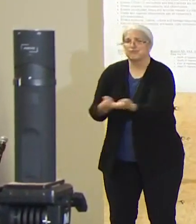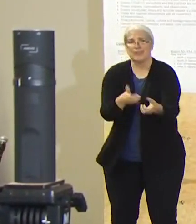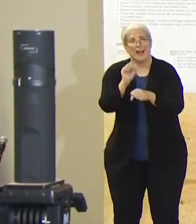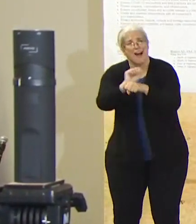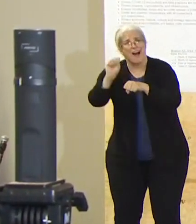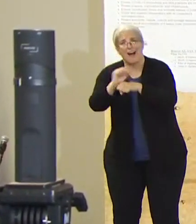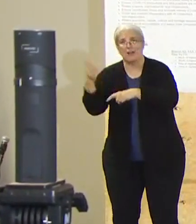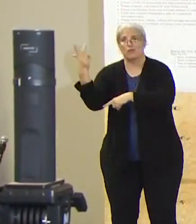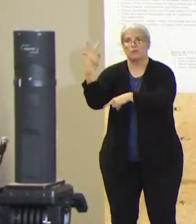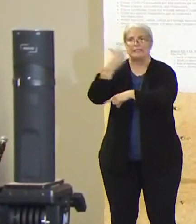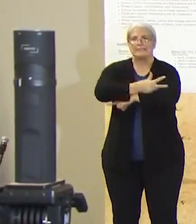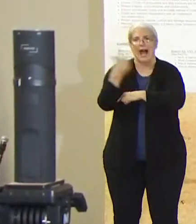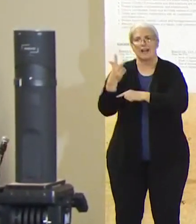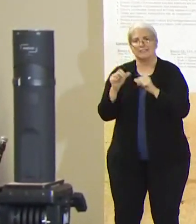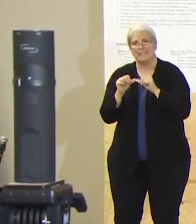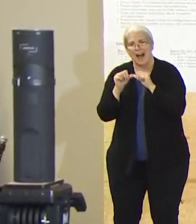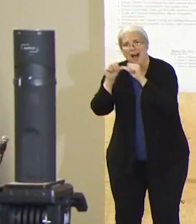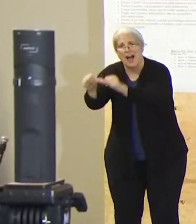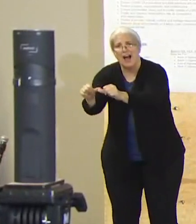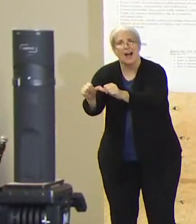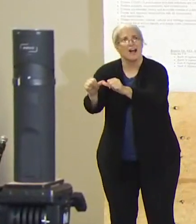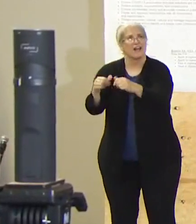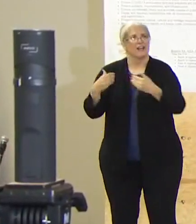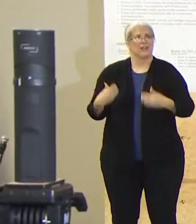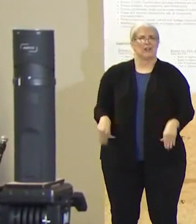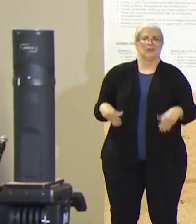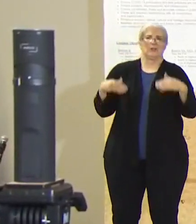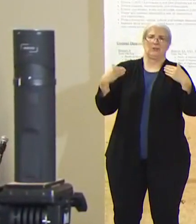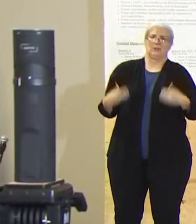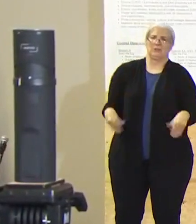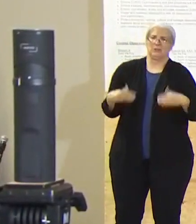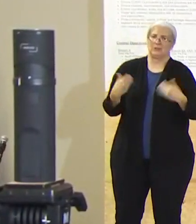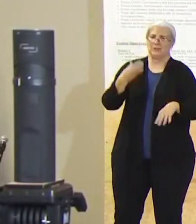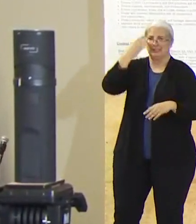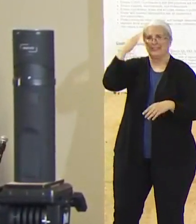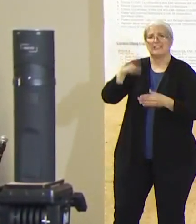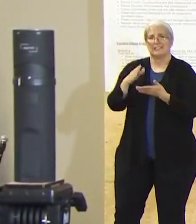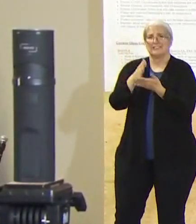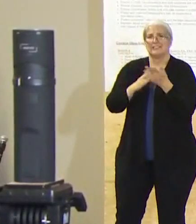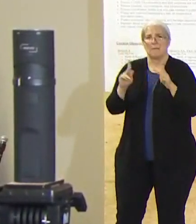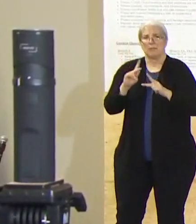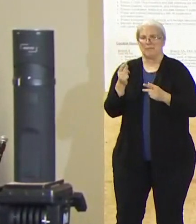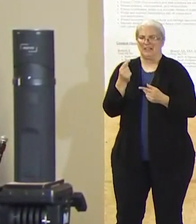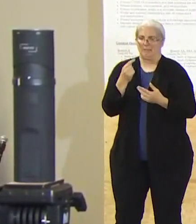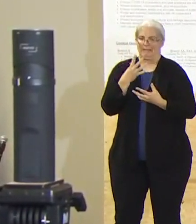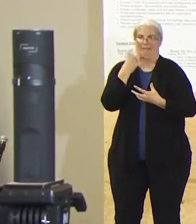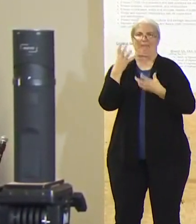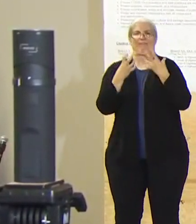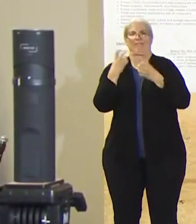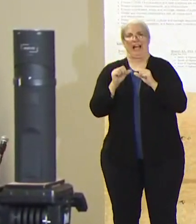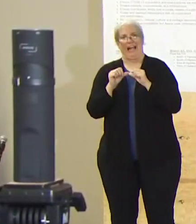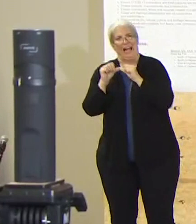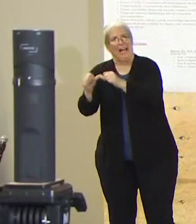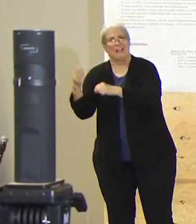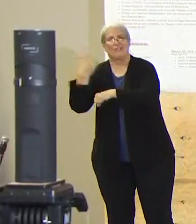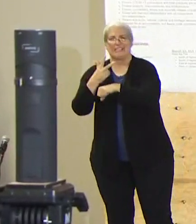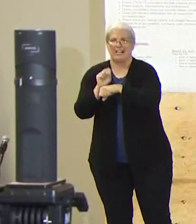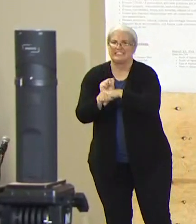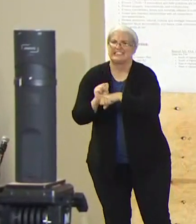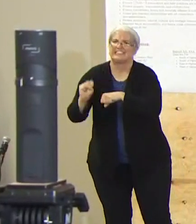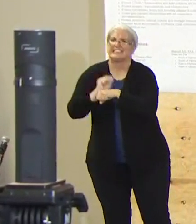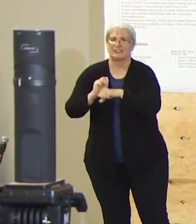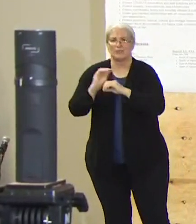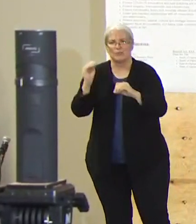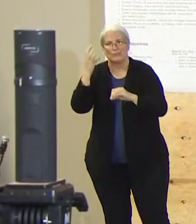ragged. And so if there's a shortage of patients out there, please understand that these folks are working, all our first responders are working to the ragged edge